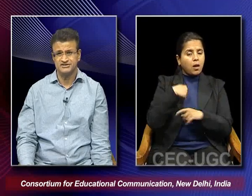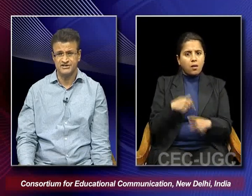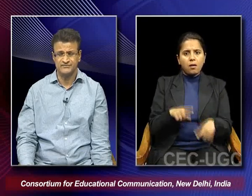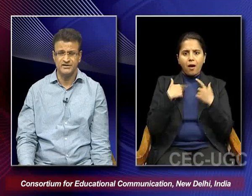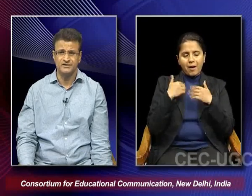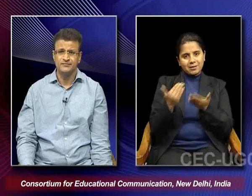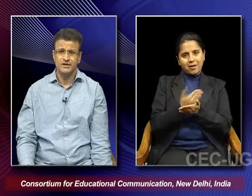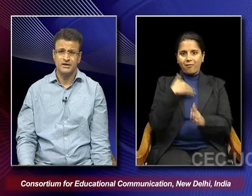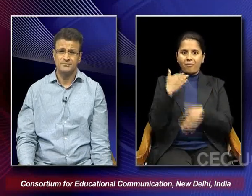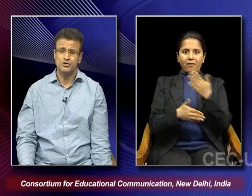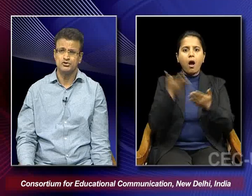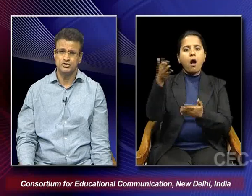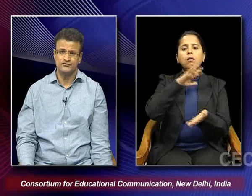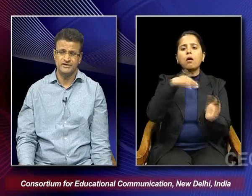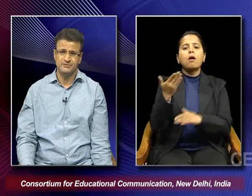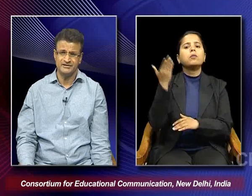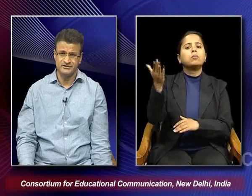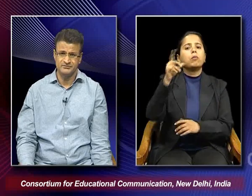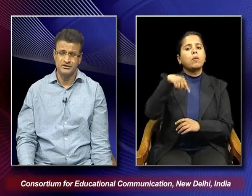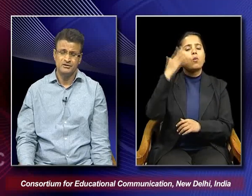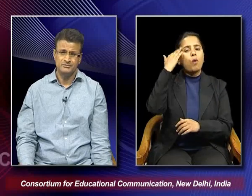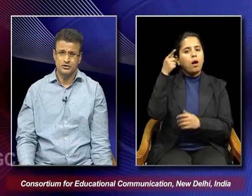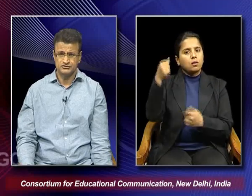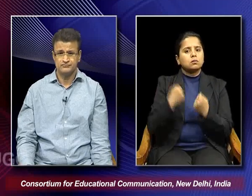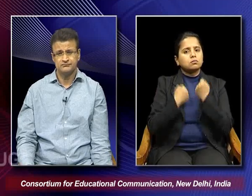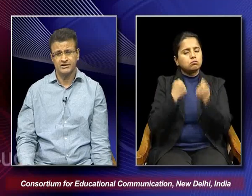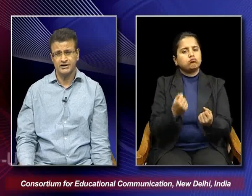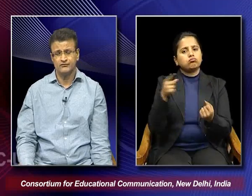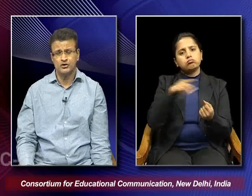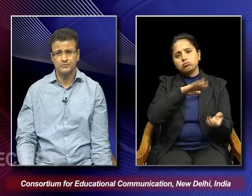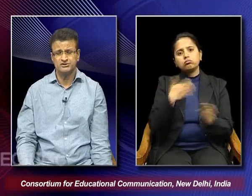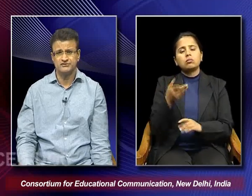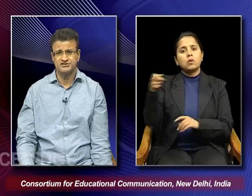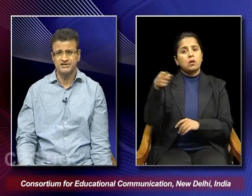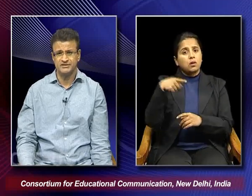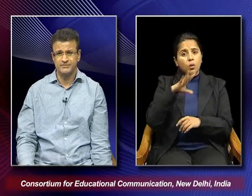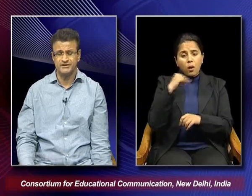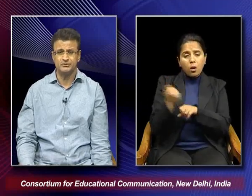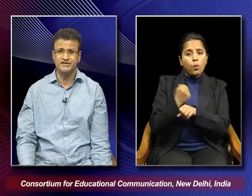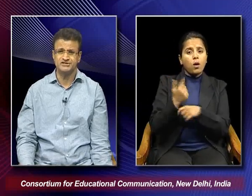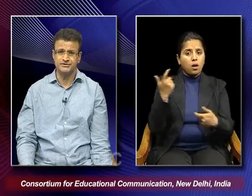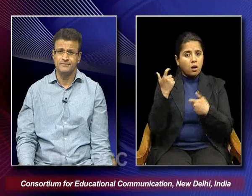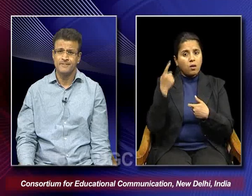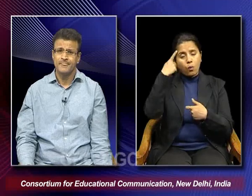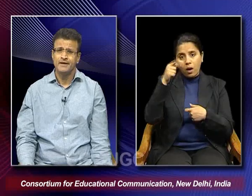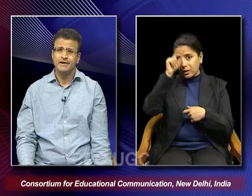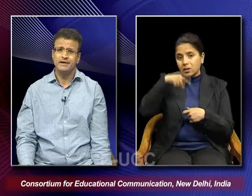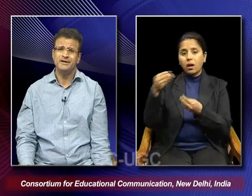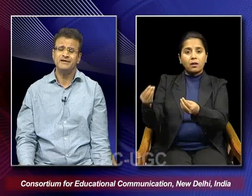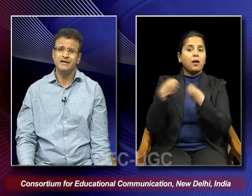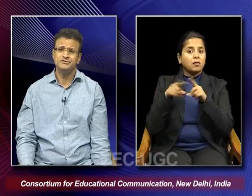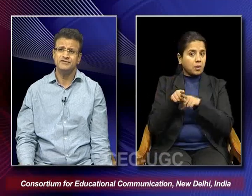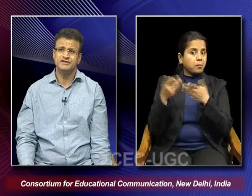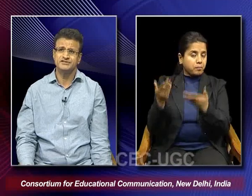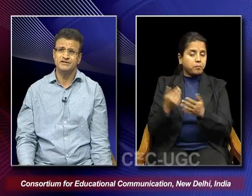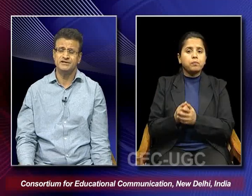living safely because of their martyrdom, because of the kind of contribution which they have made to the nation. And many